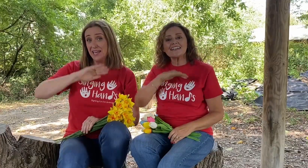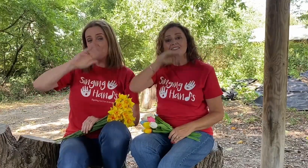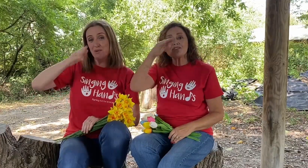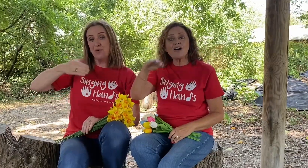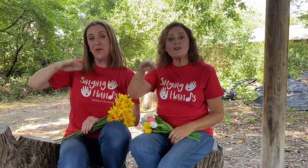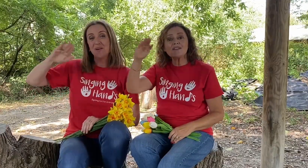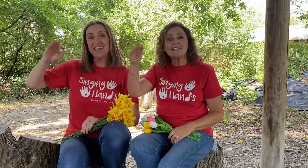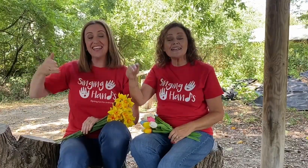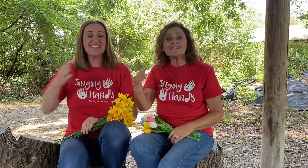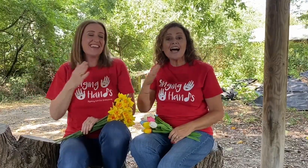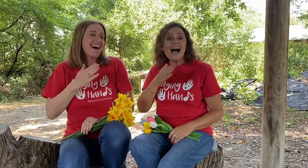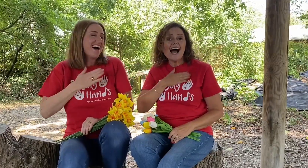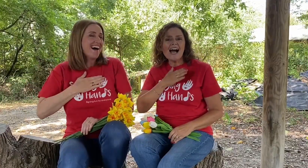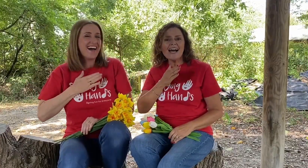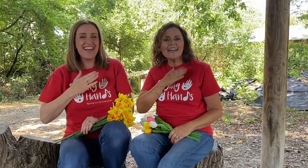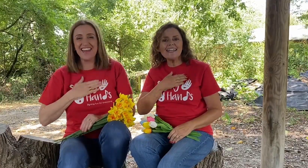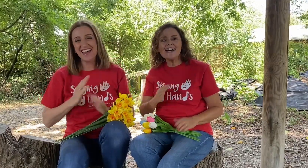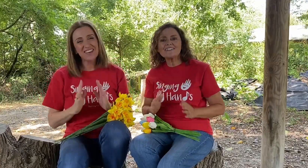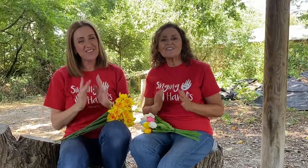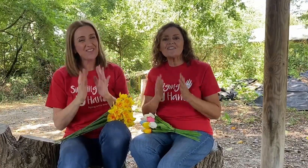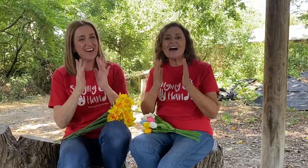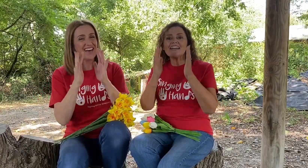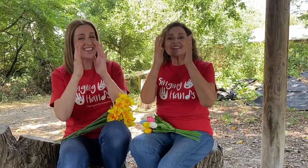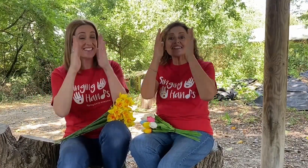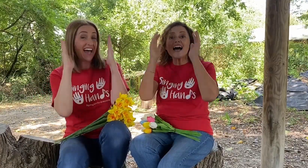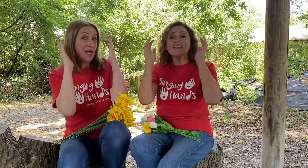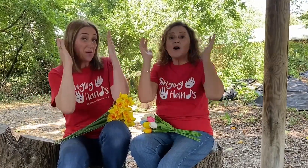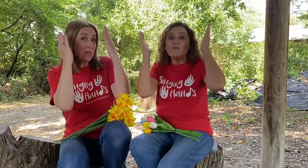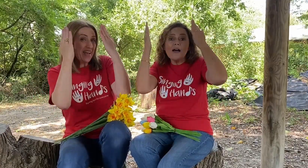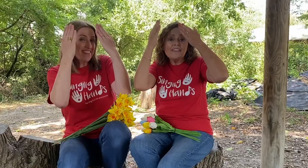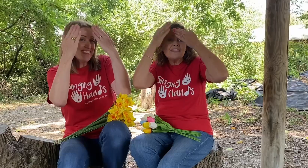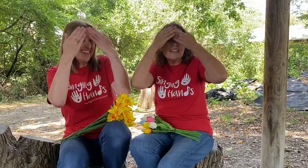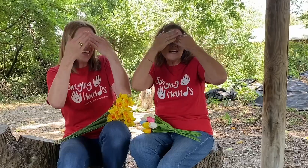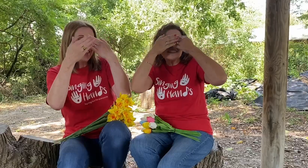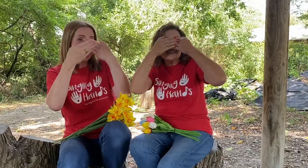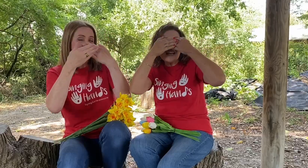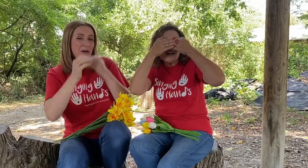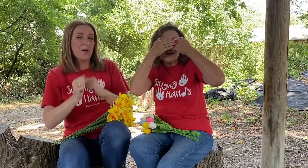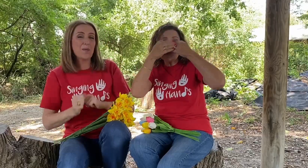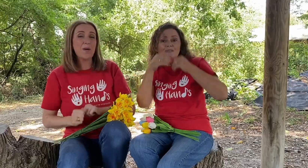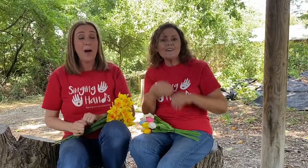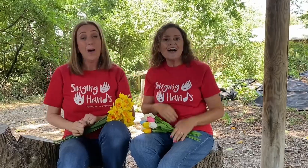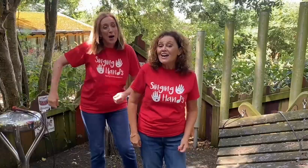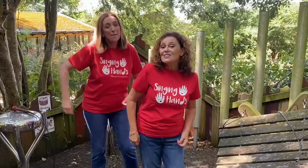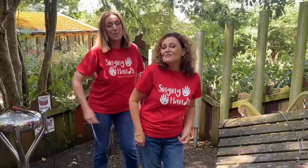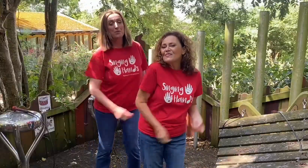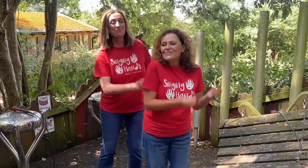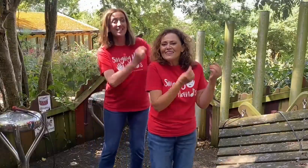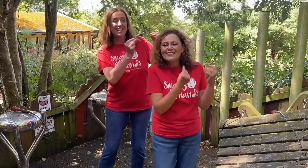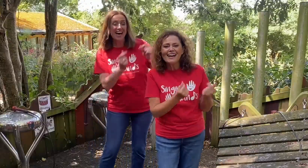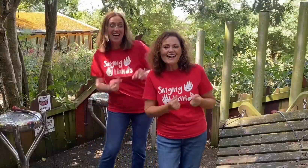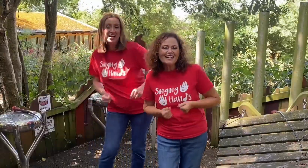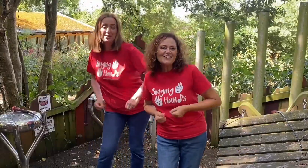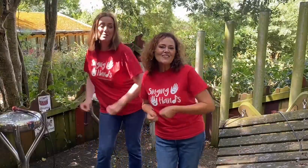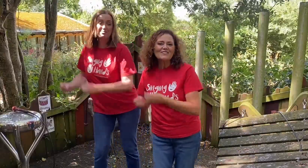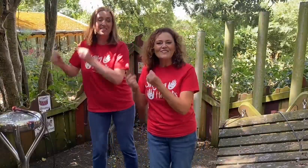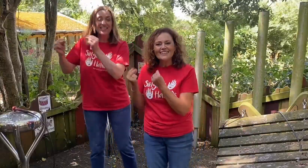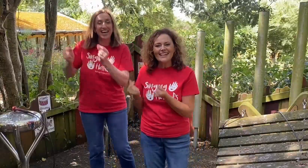the rolling hills, I like the fireside when the lights are low. Boom de-ahh-da, boom